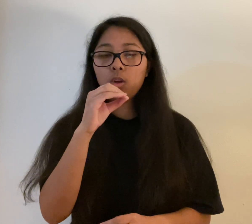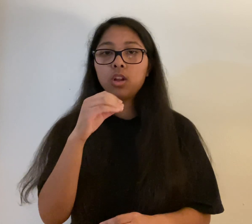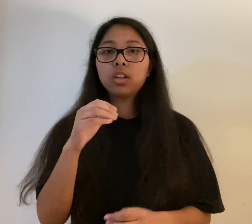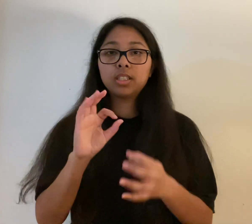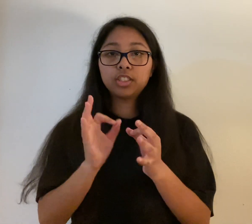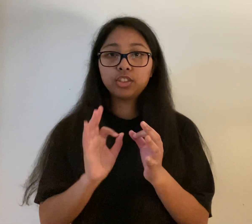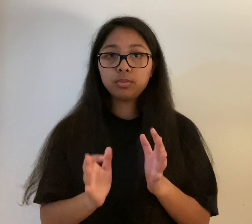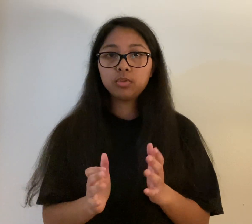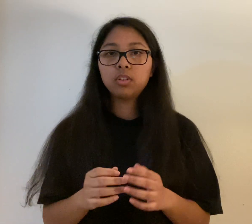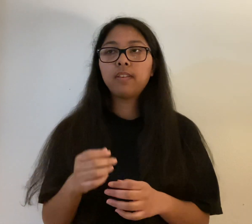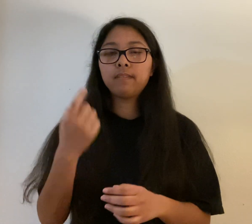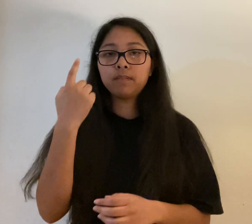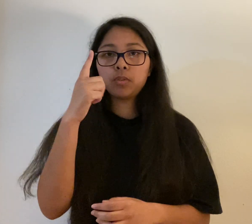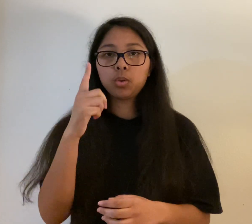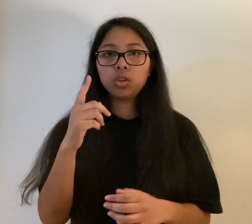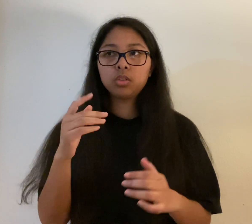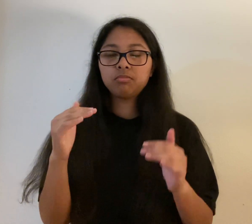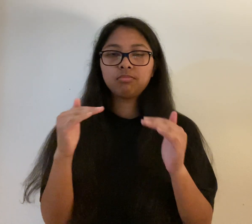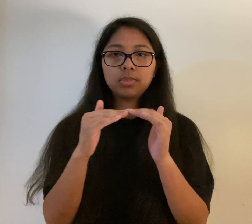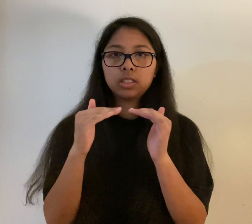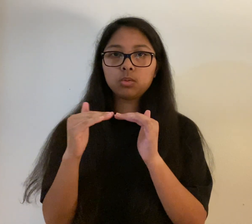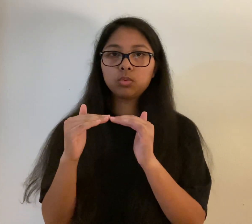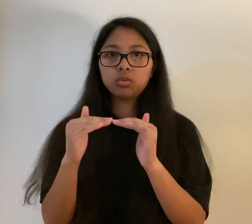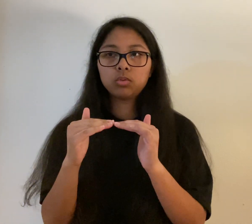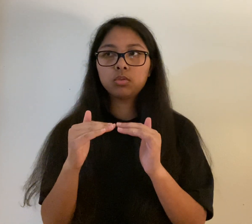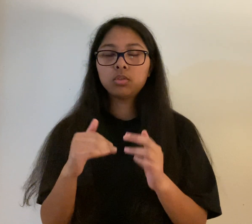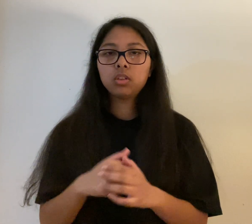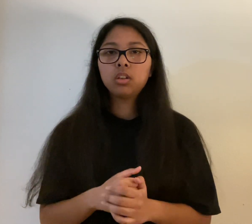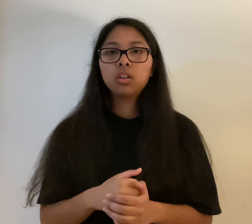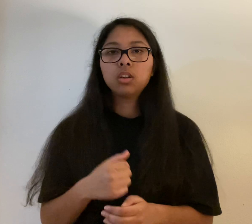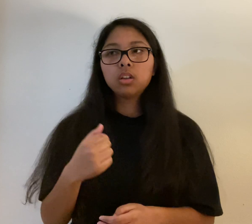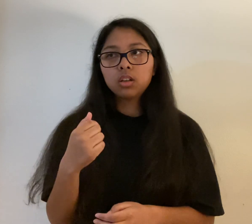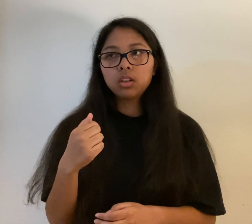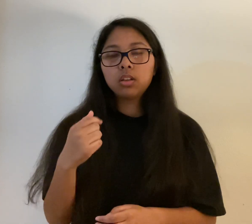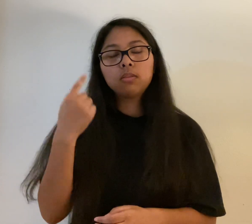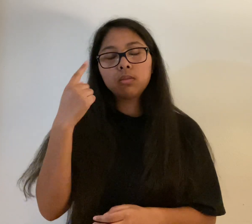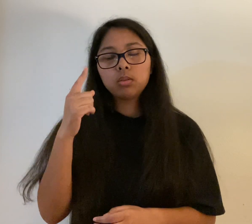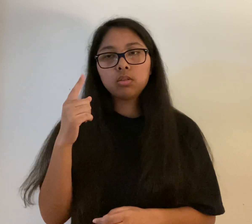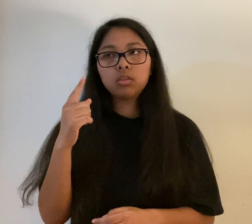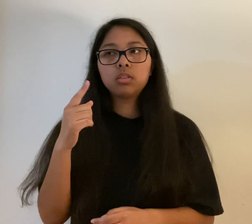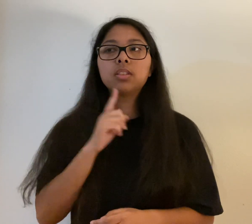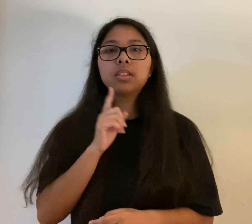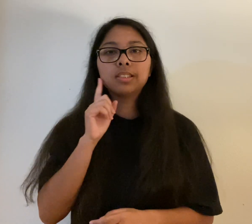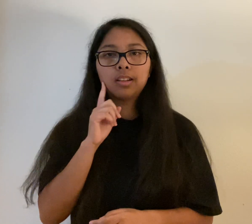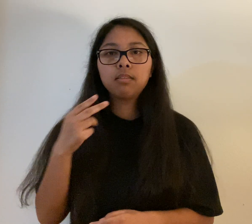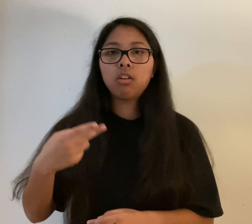impaired, deaf or hard of hearing, people whose primary mode of communication is speech and